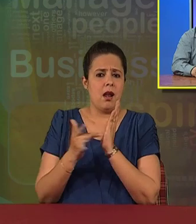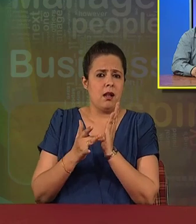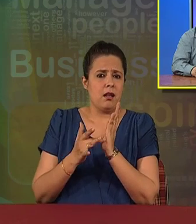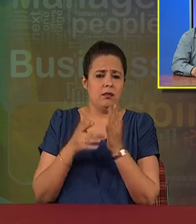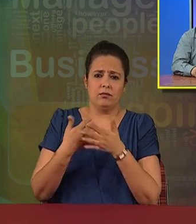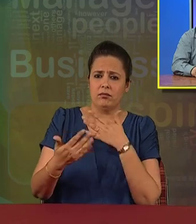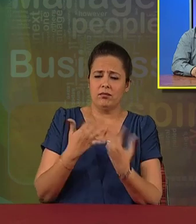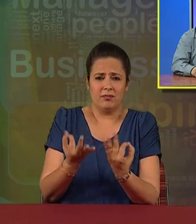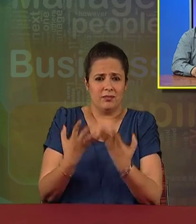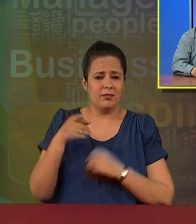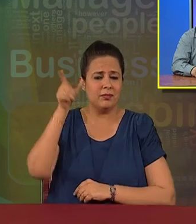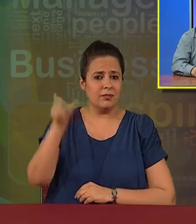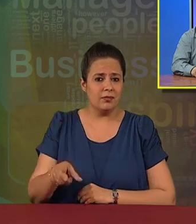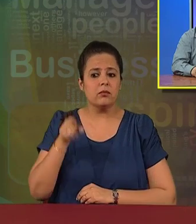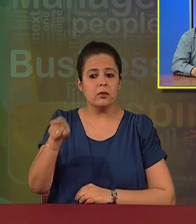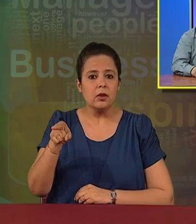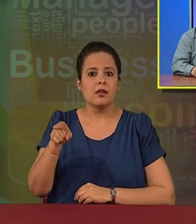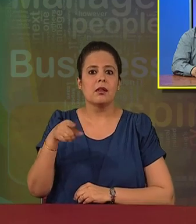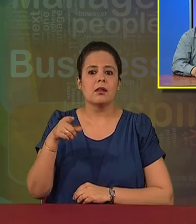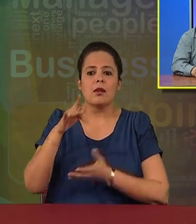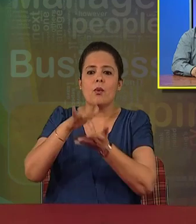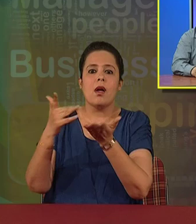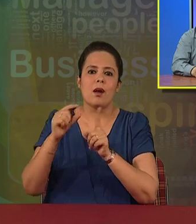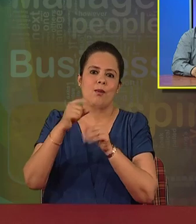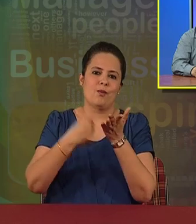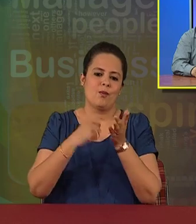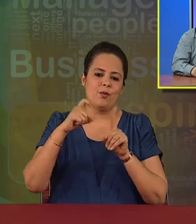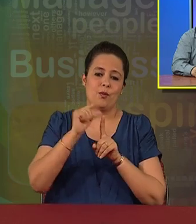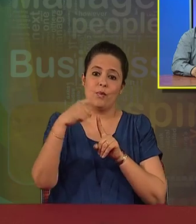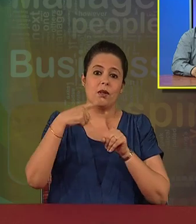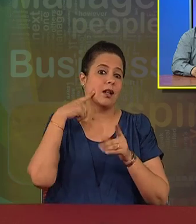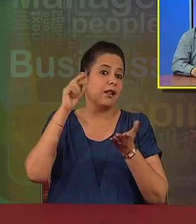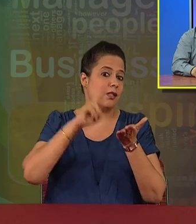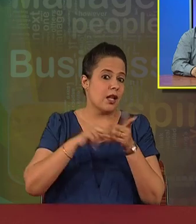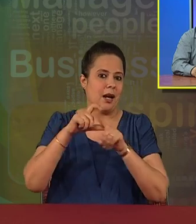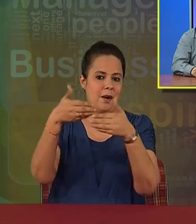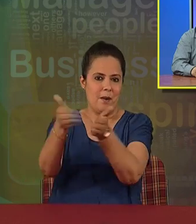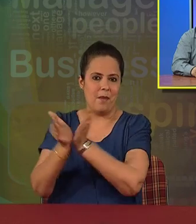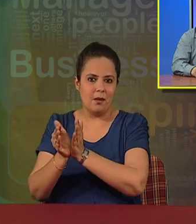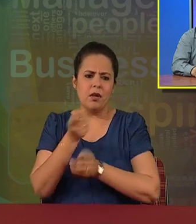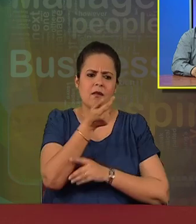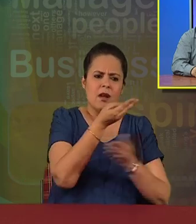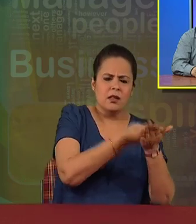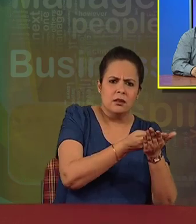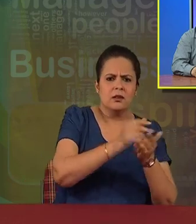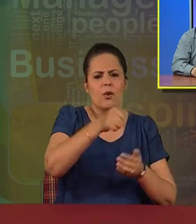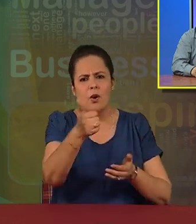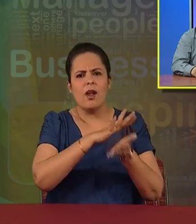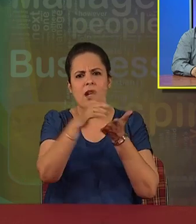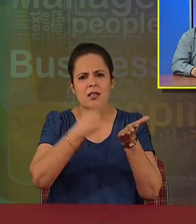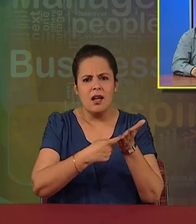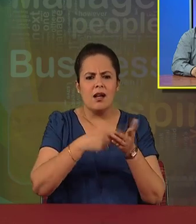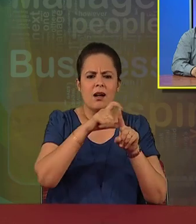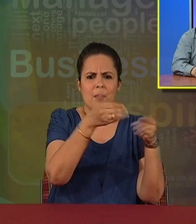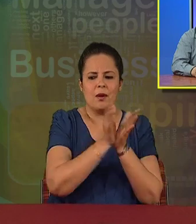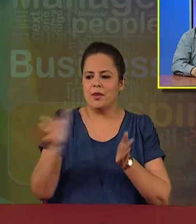in technical, then he should be in the production department and should not be employed in the finance or in the personnel